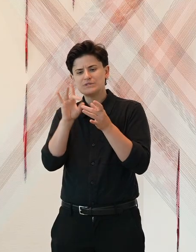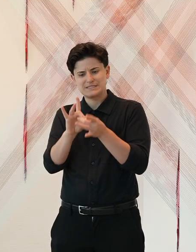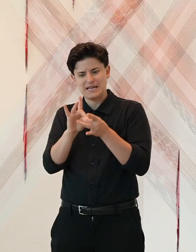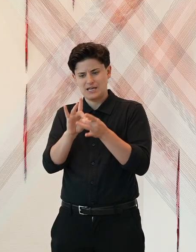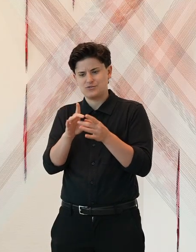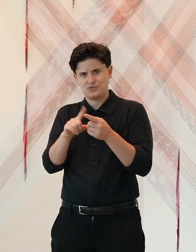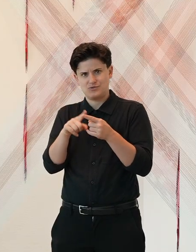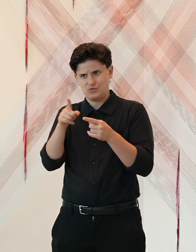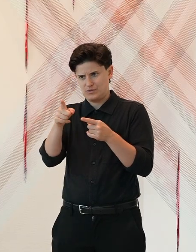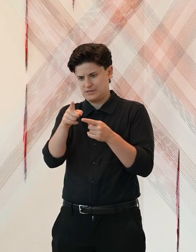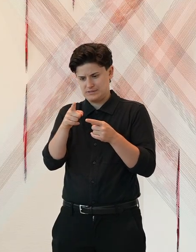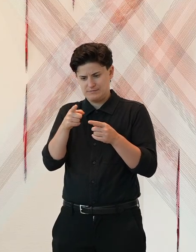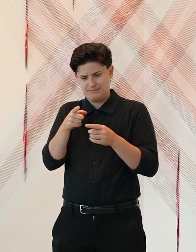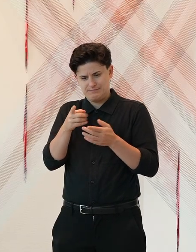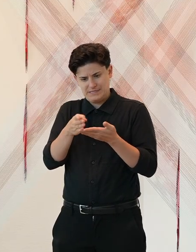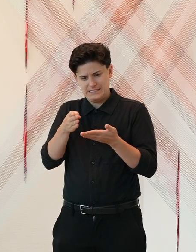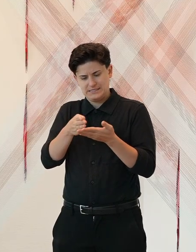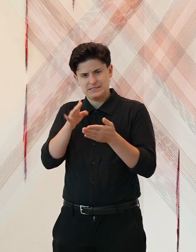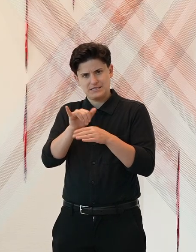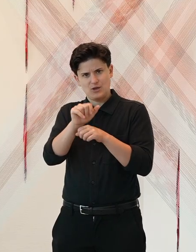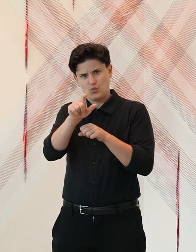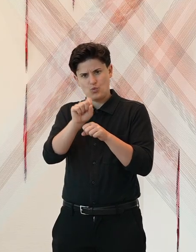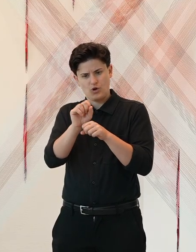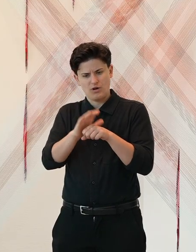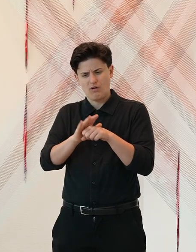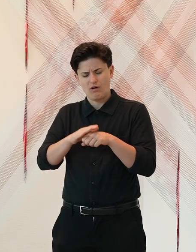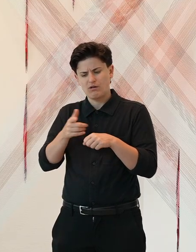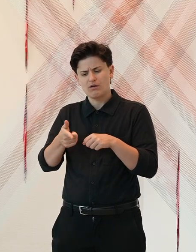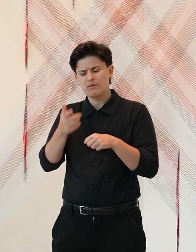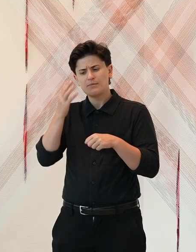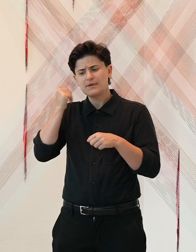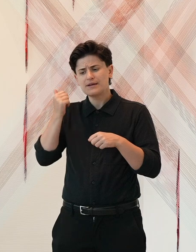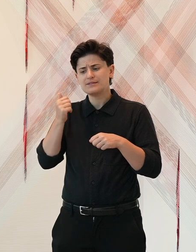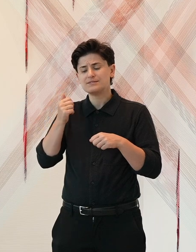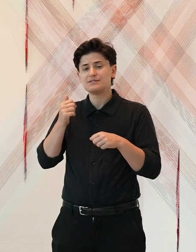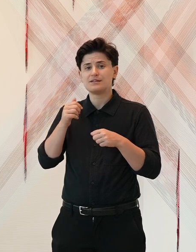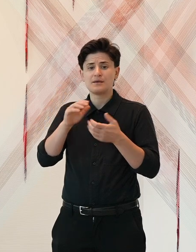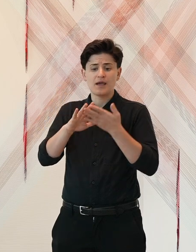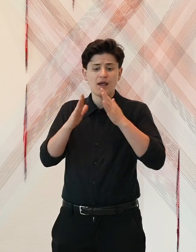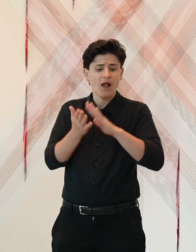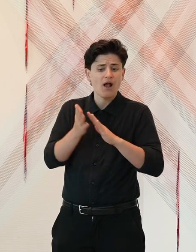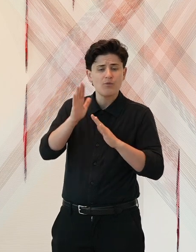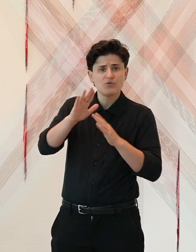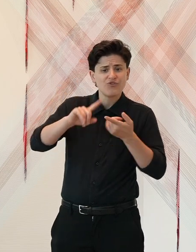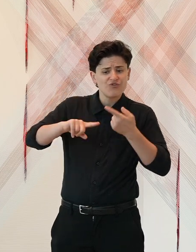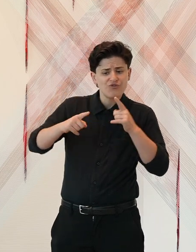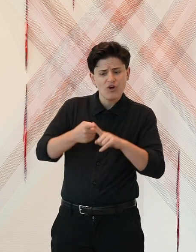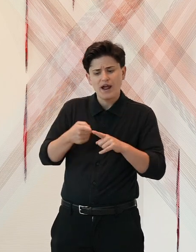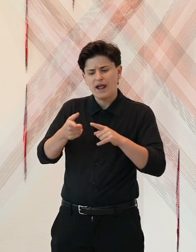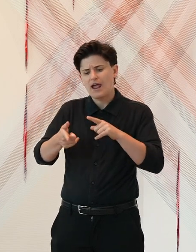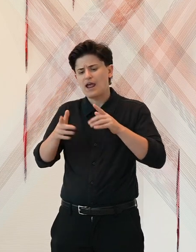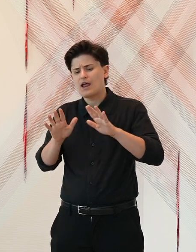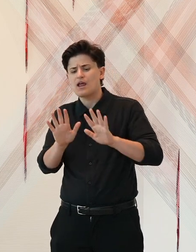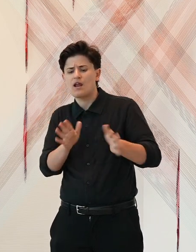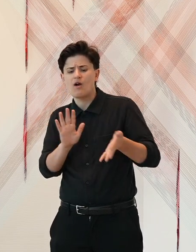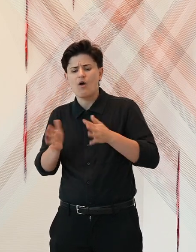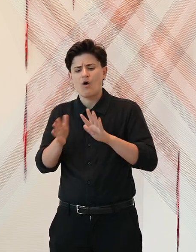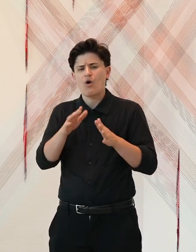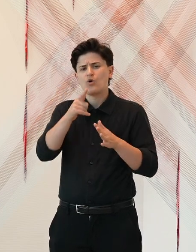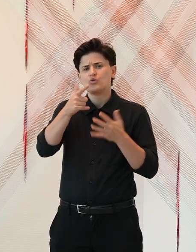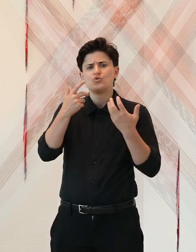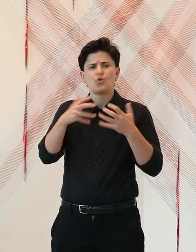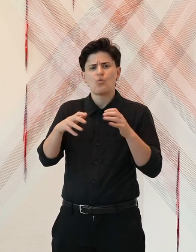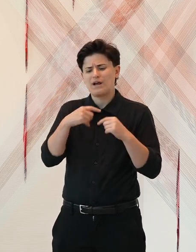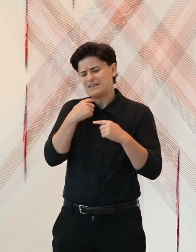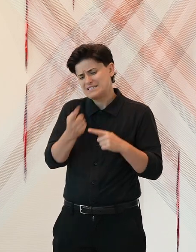attached to the piece you're doing, because it becomes your friend, and you don't want to tell it the